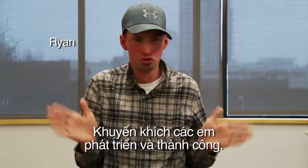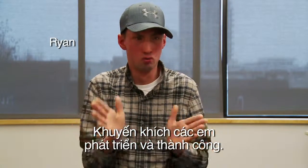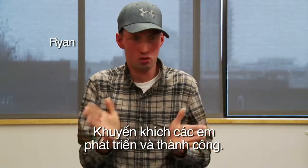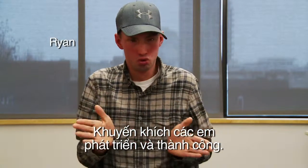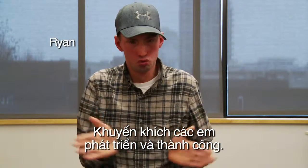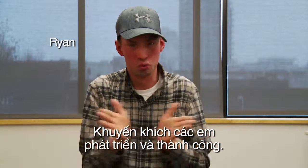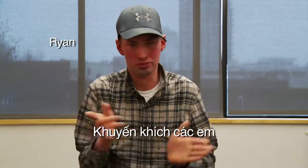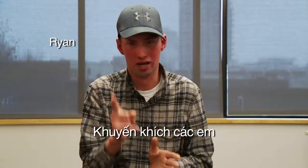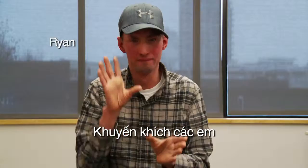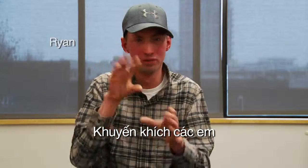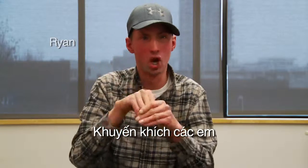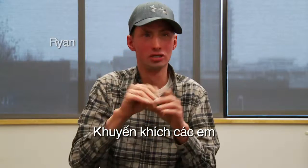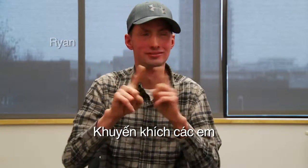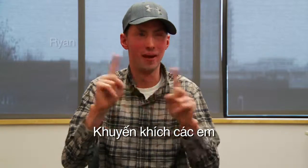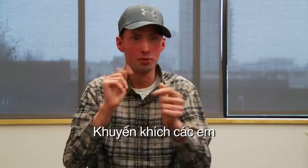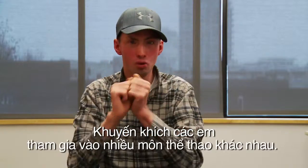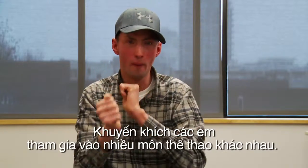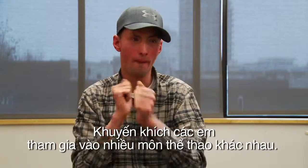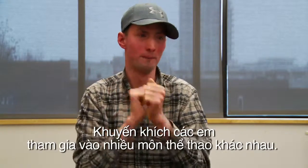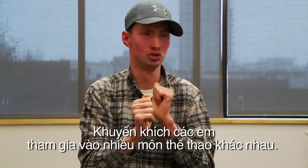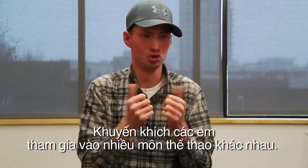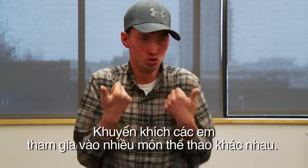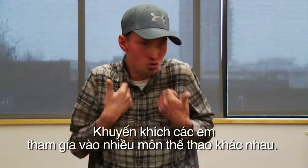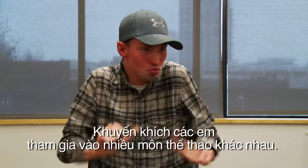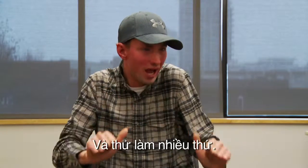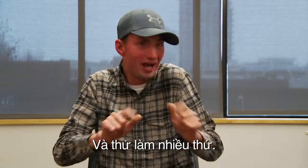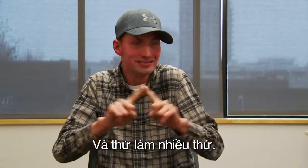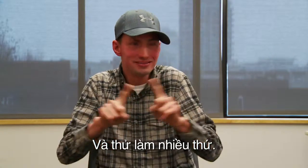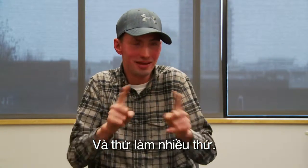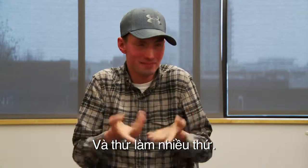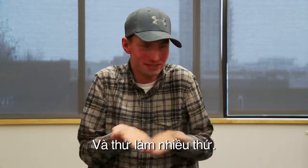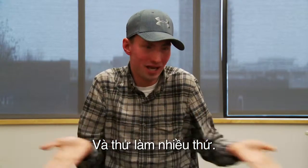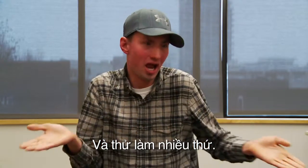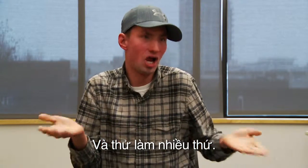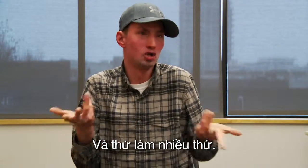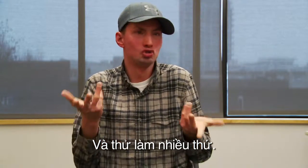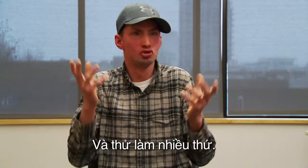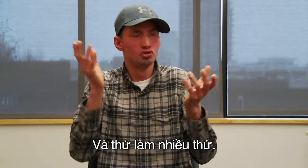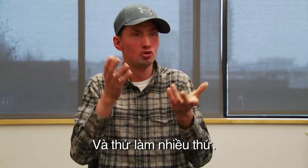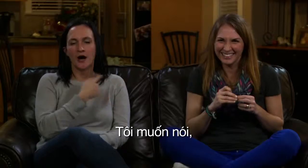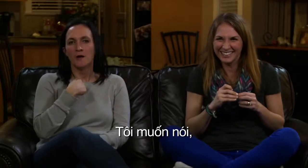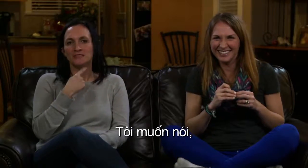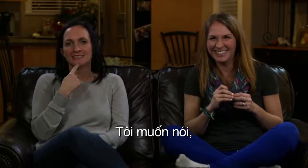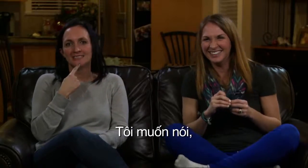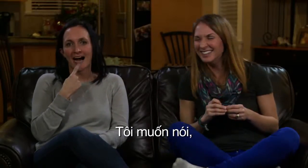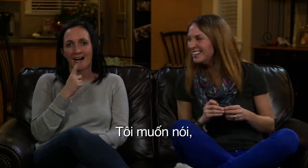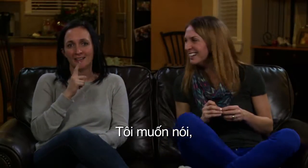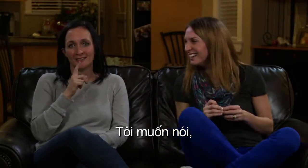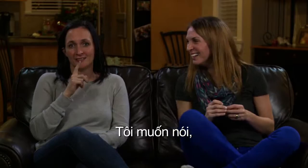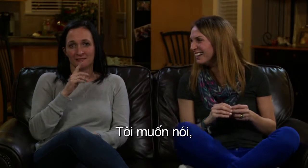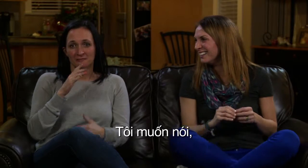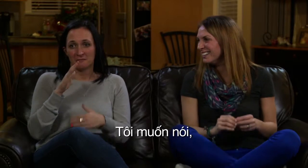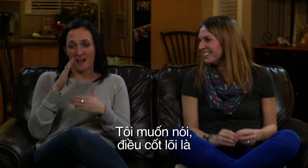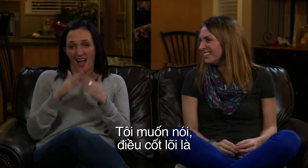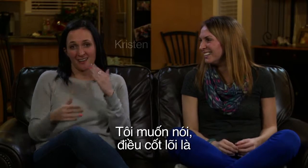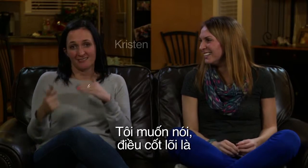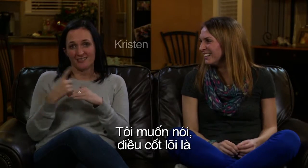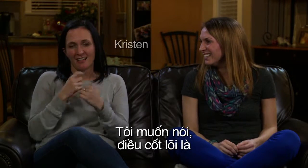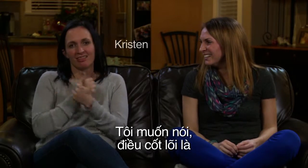and succeed. Encourage them to get involved in different sports and to try different things. I would say, at the end of the